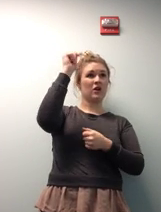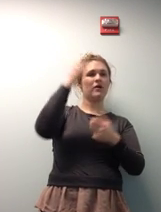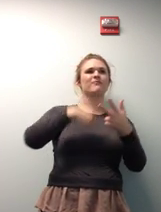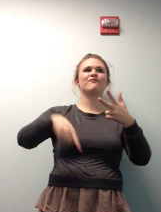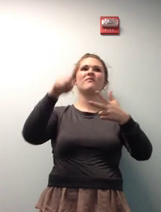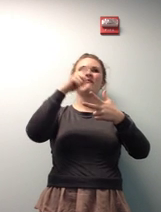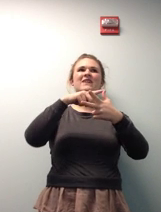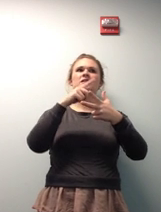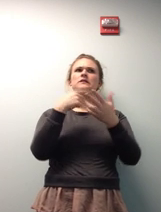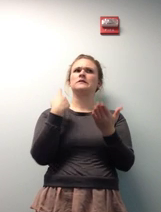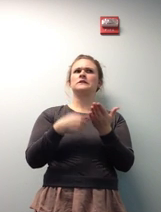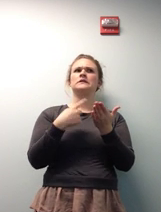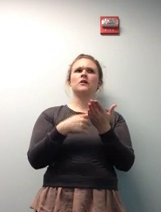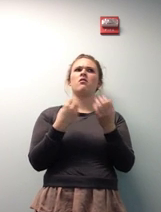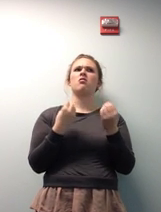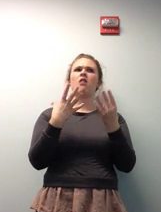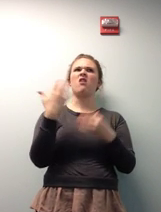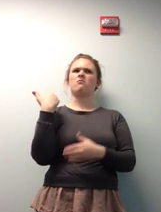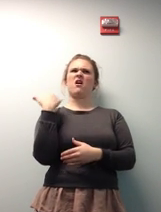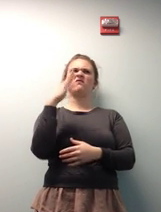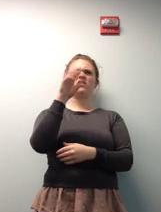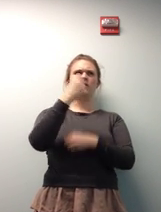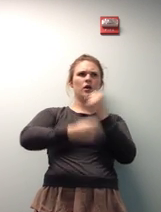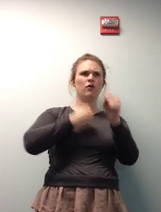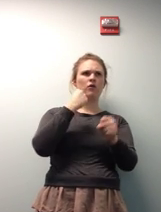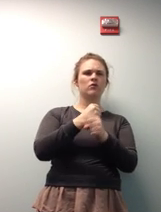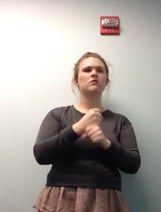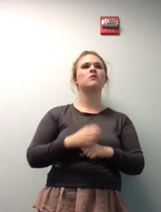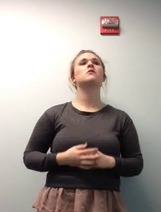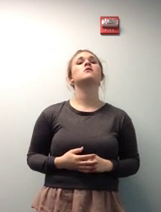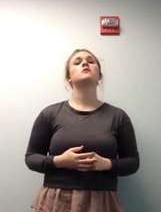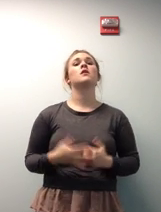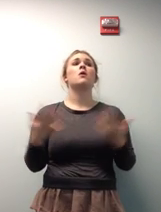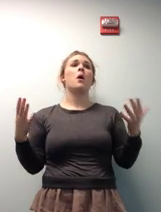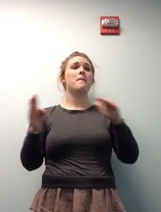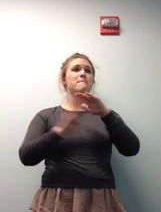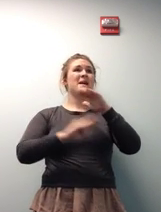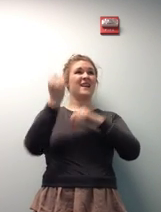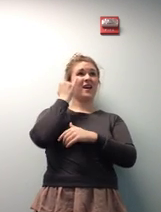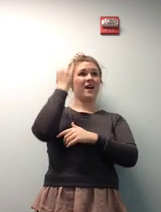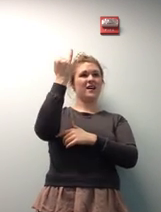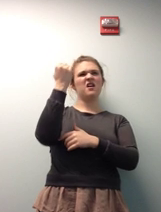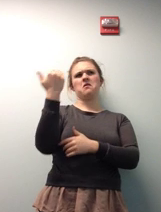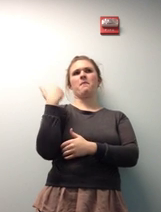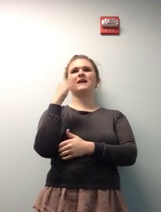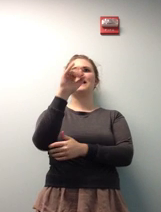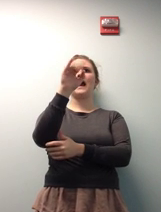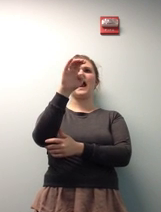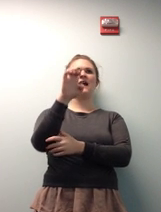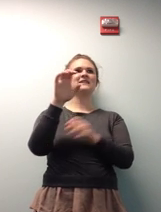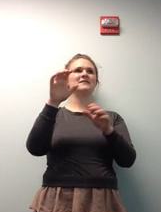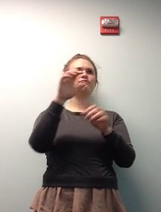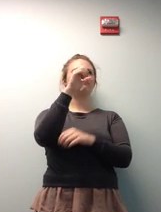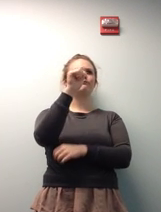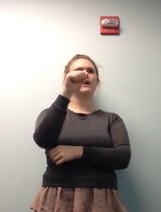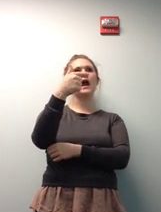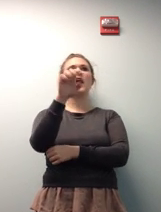forefront for over 50 years. Basically, the idea is that during the last ice age, about 20,000 years ago or a little